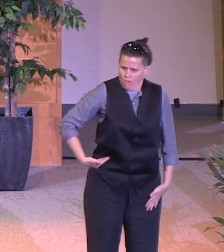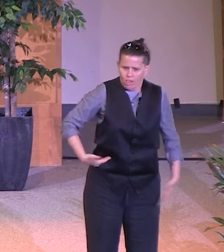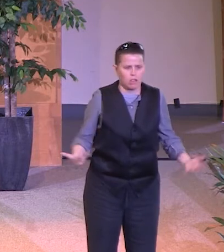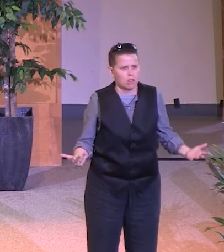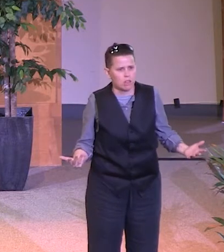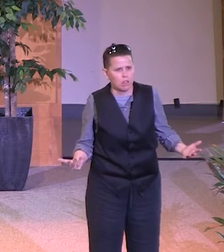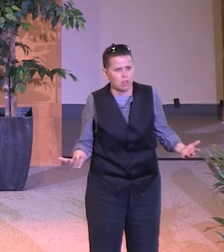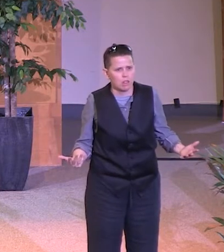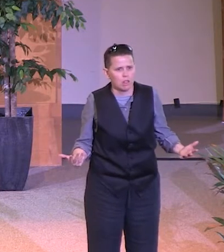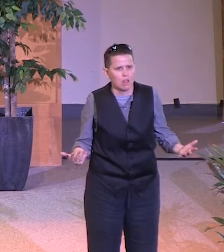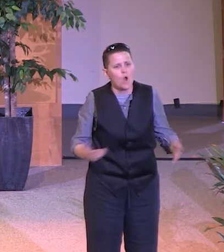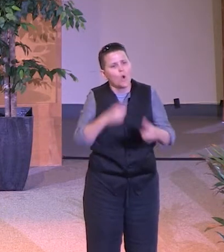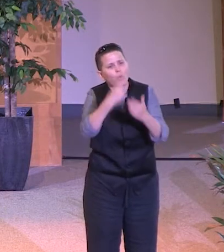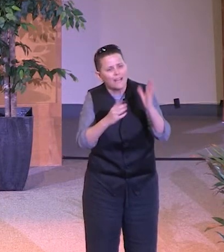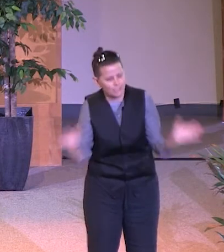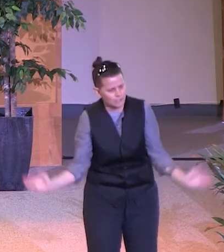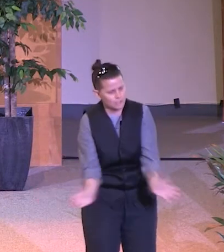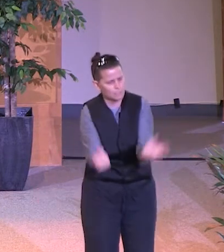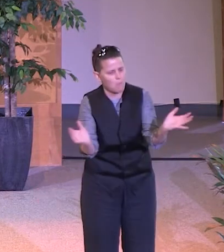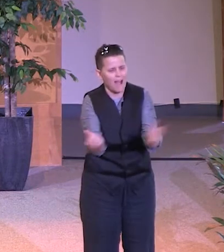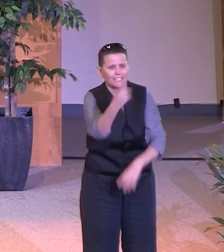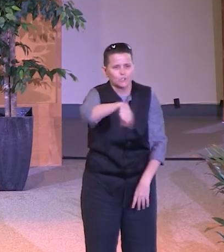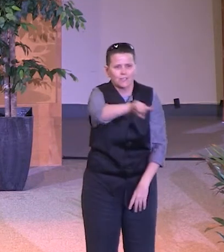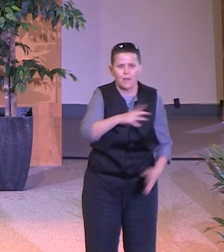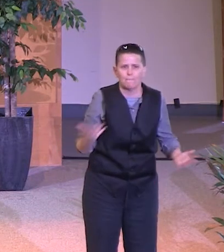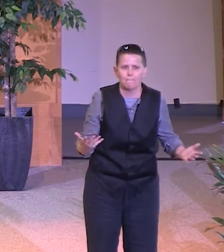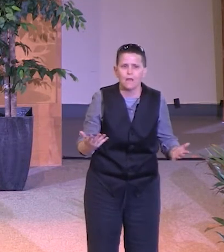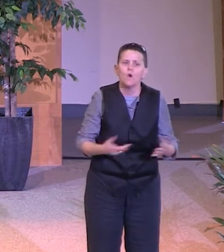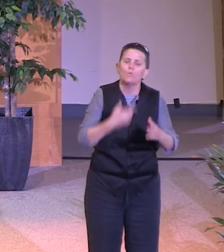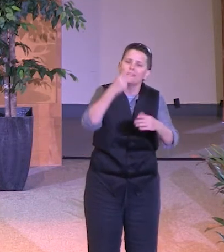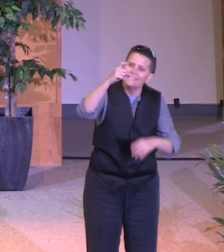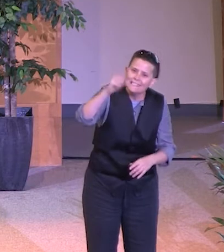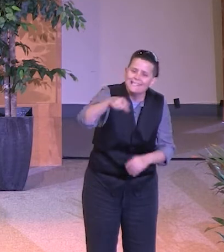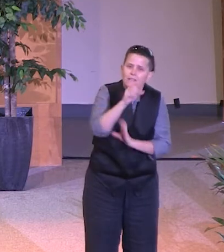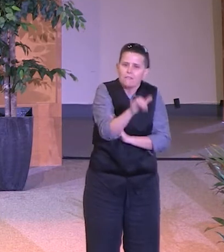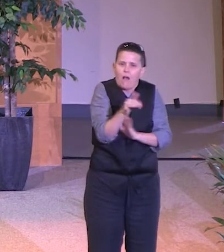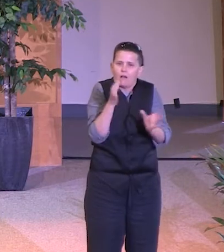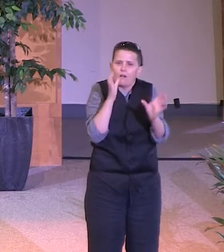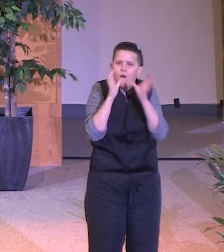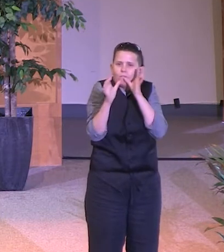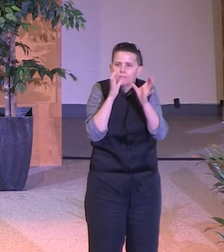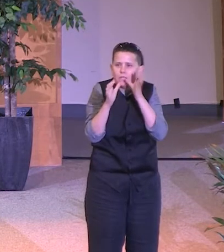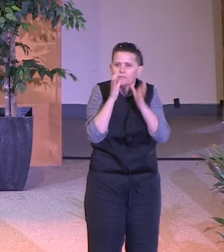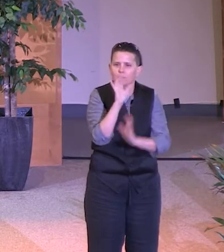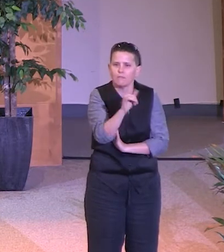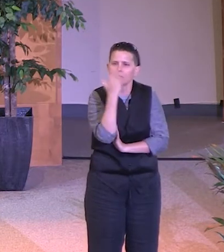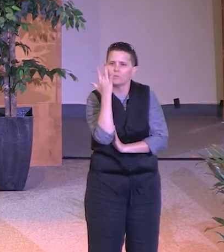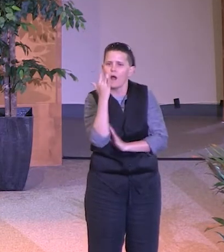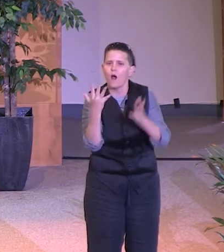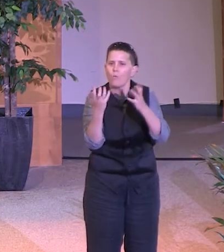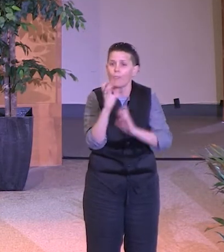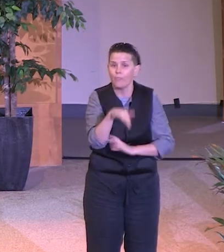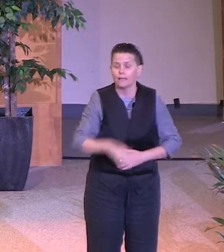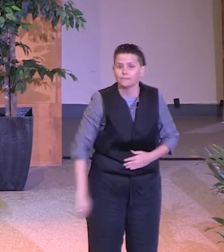in that conversation and let's create anew. So that's why I want us to spread this conversation piece. Right